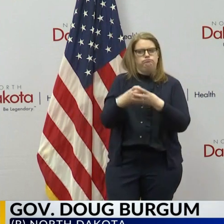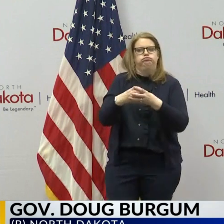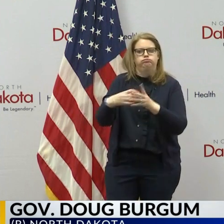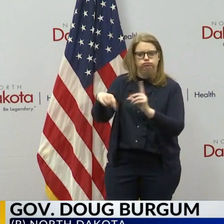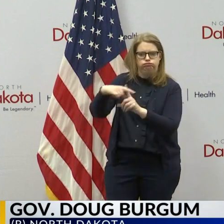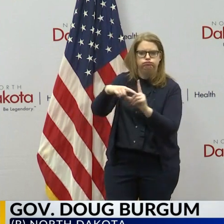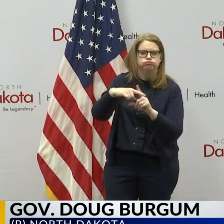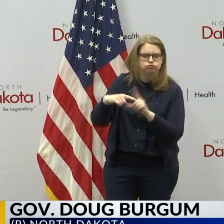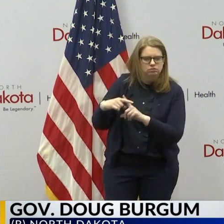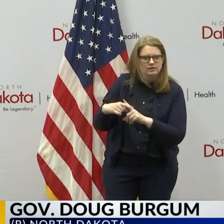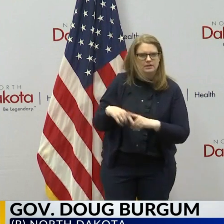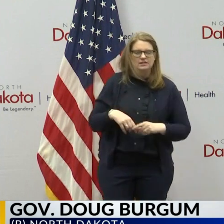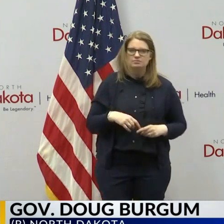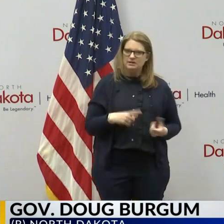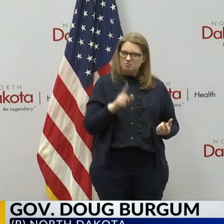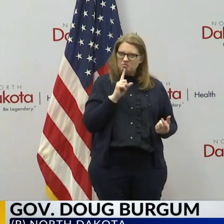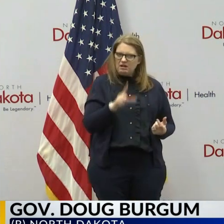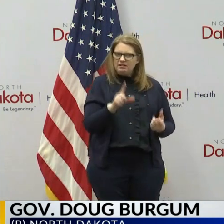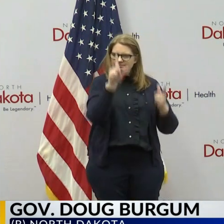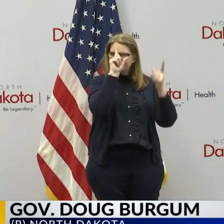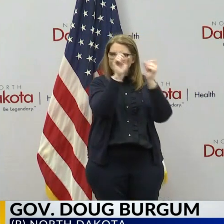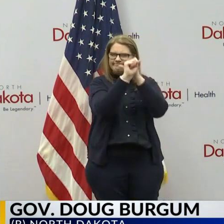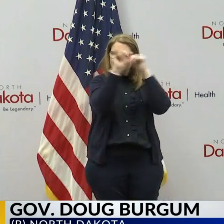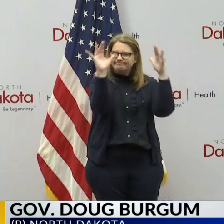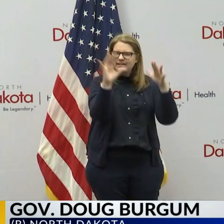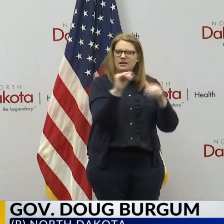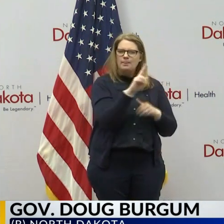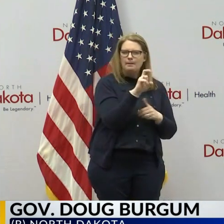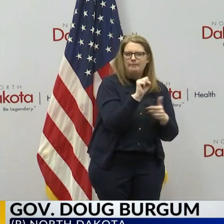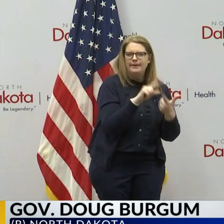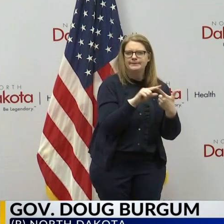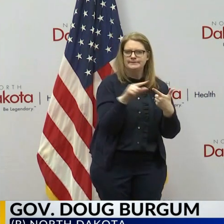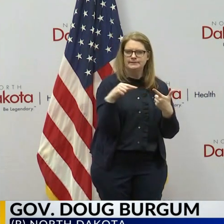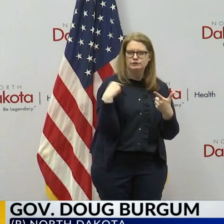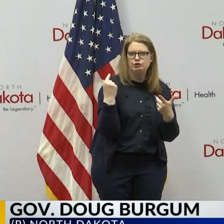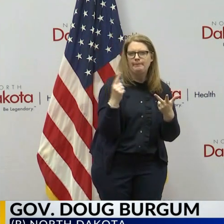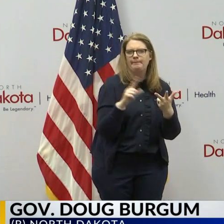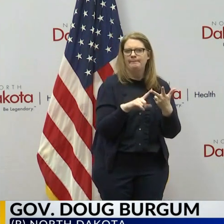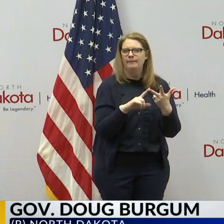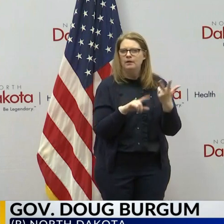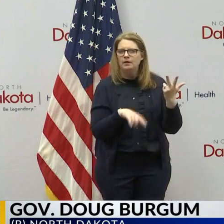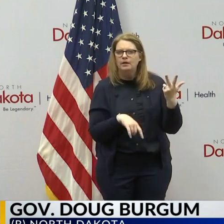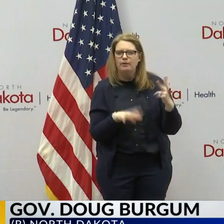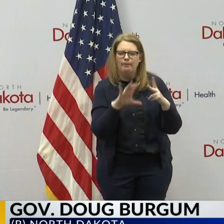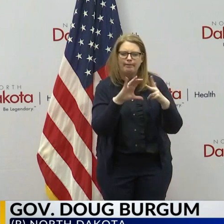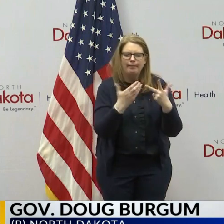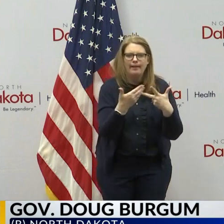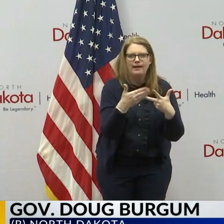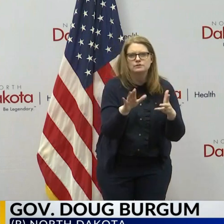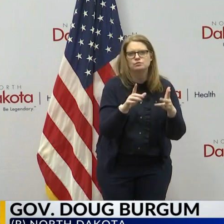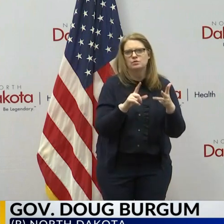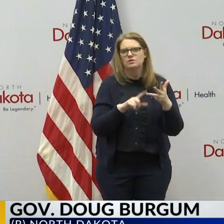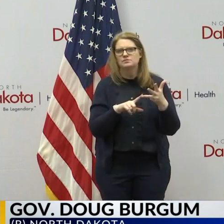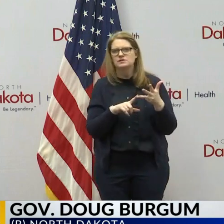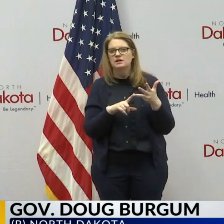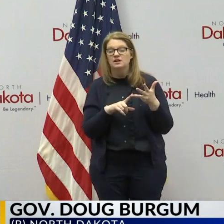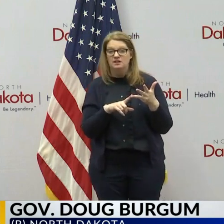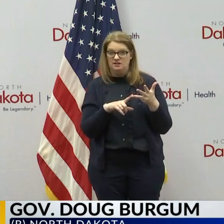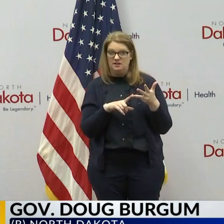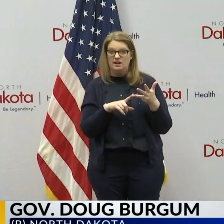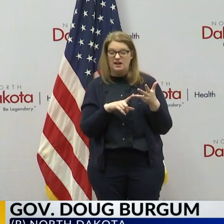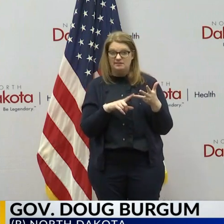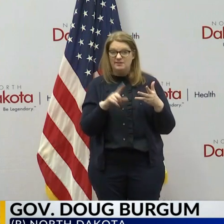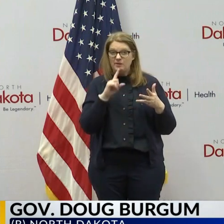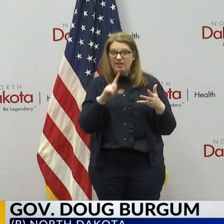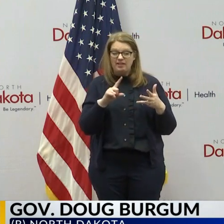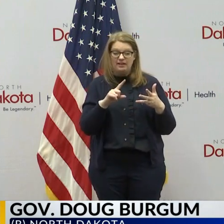class, think about cafeteria, classrooms, think about staff and staff breakout rooms, think about vulnerable staff, think about